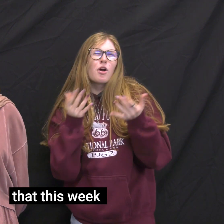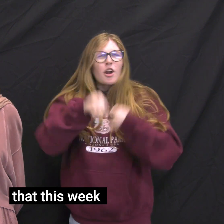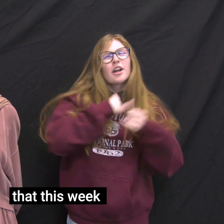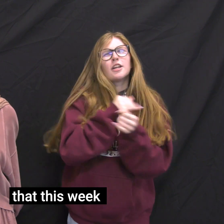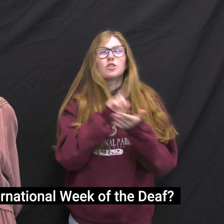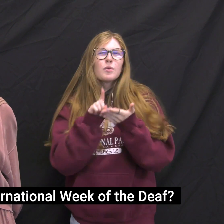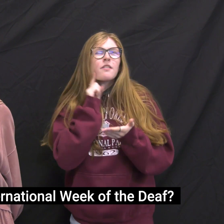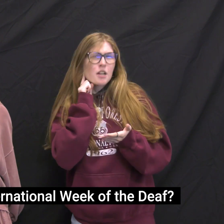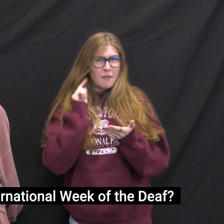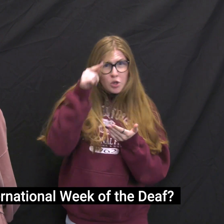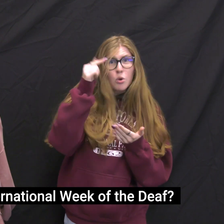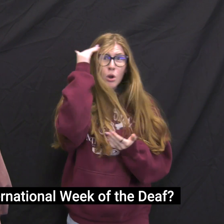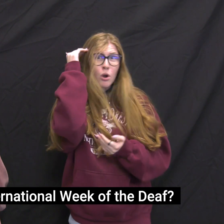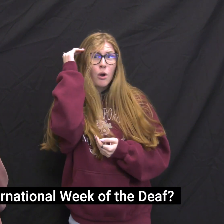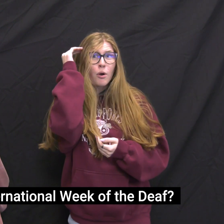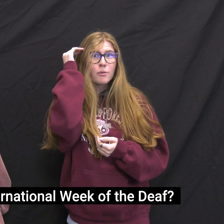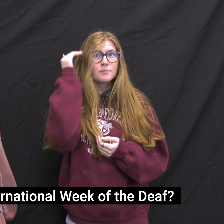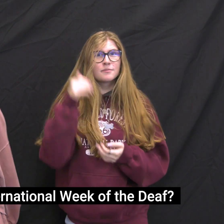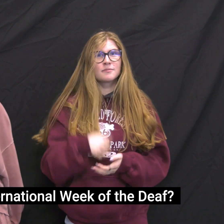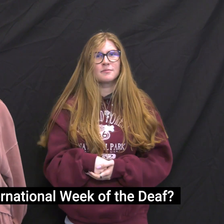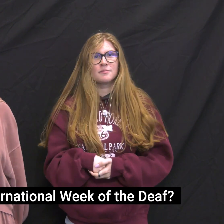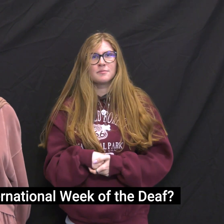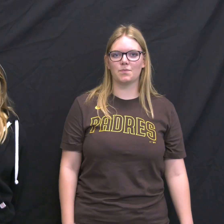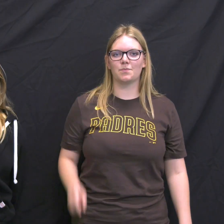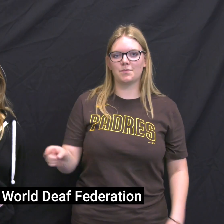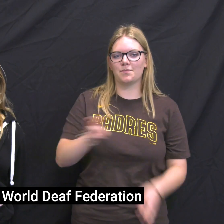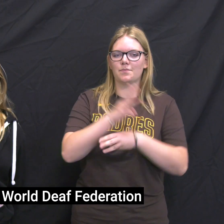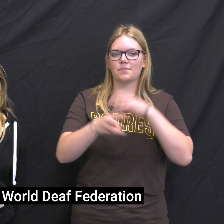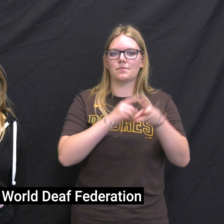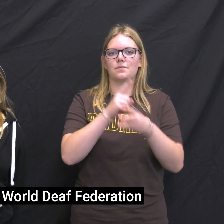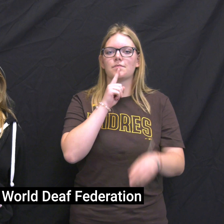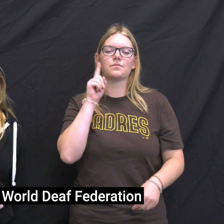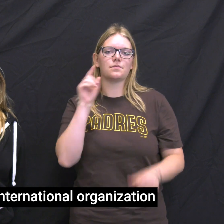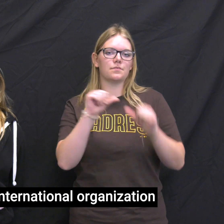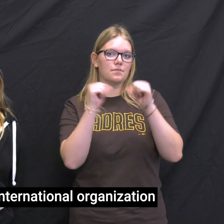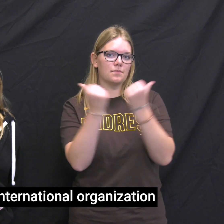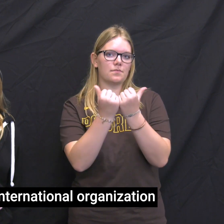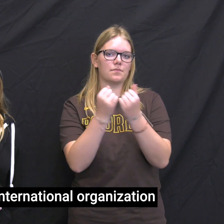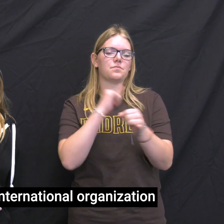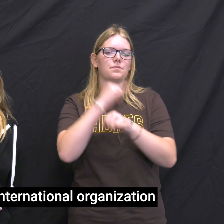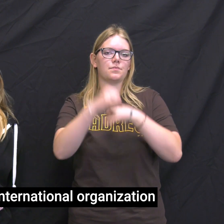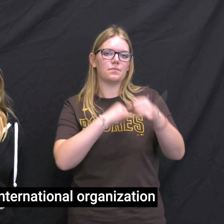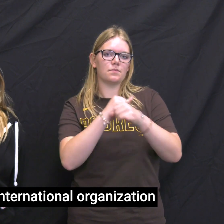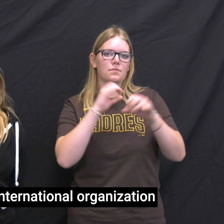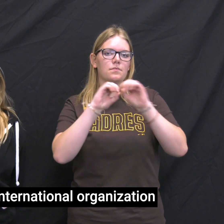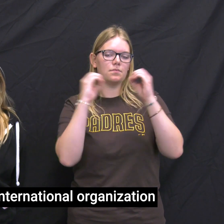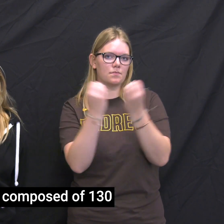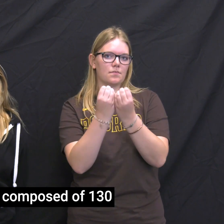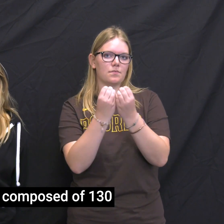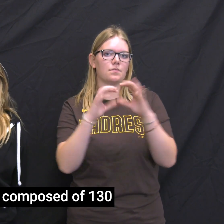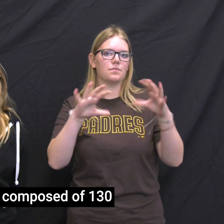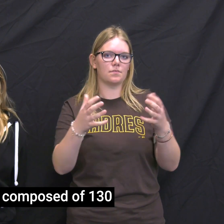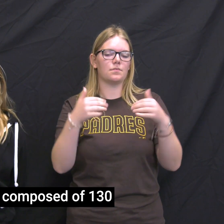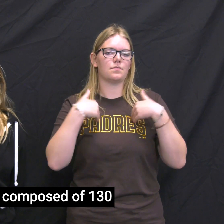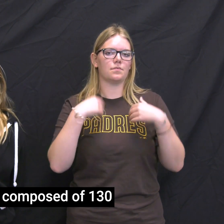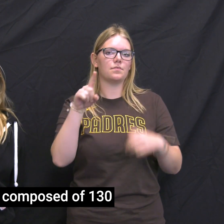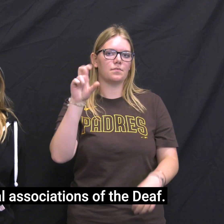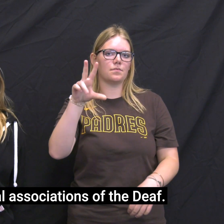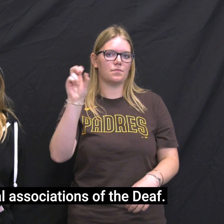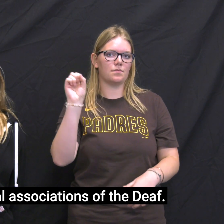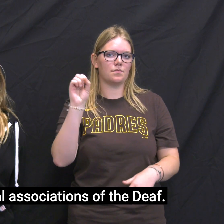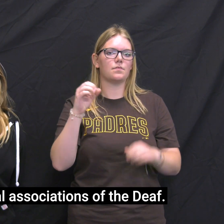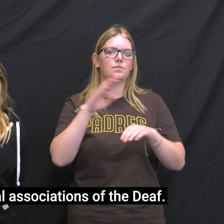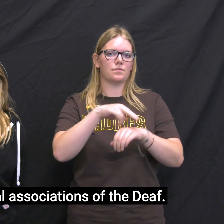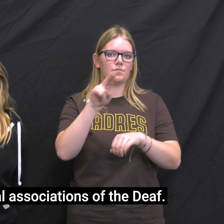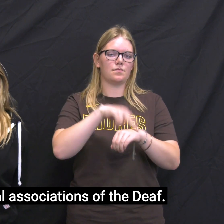that this week is the International Week of the Deaf? The World Deaf Federation is an international organization composed of 130